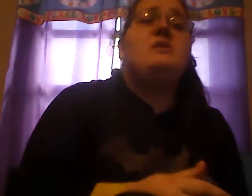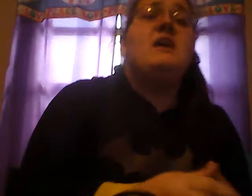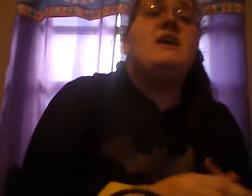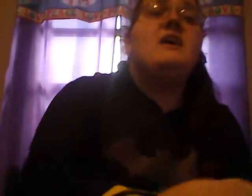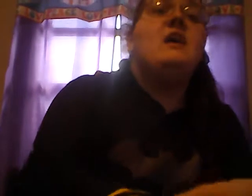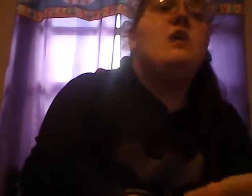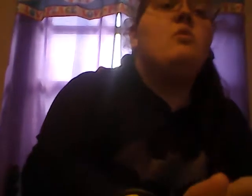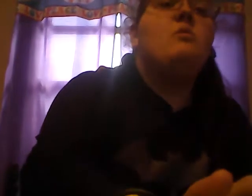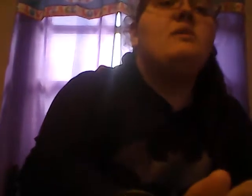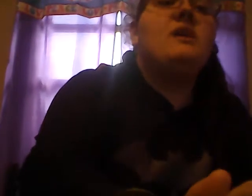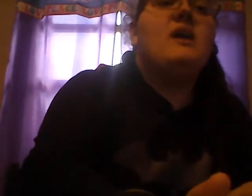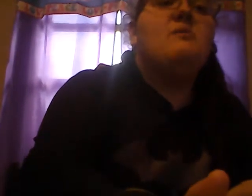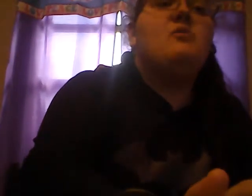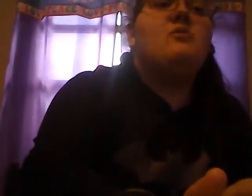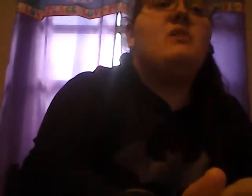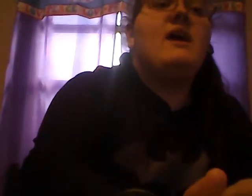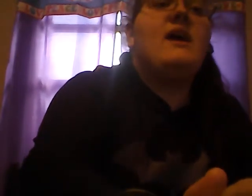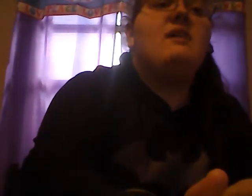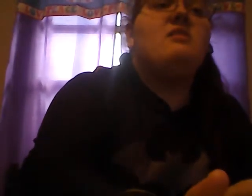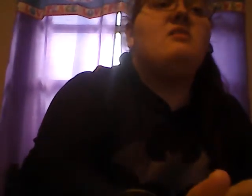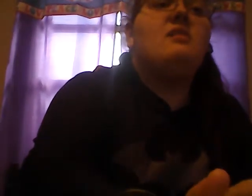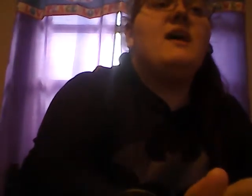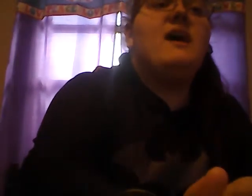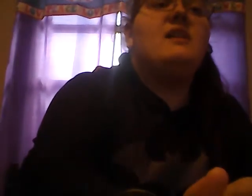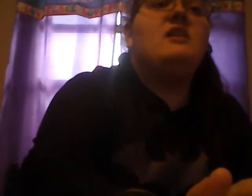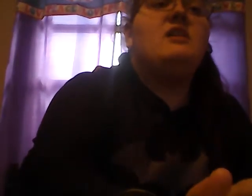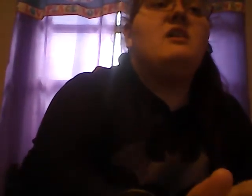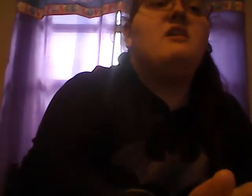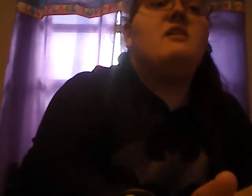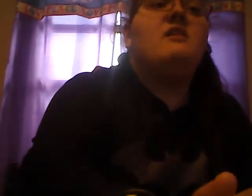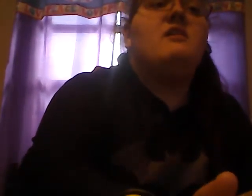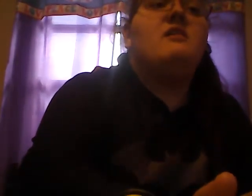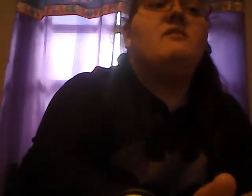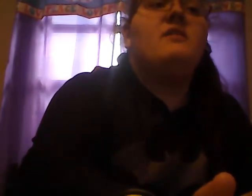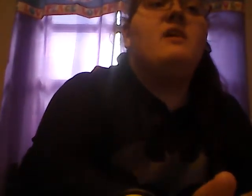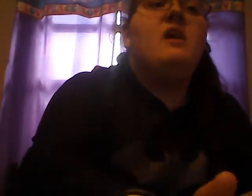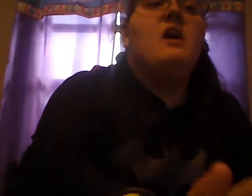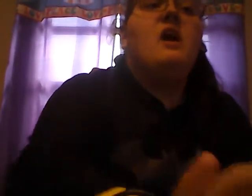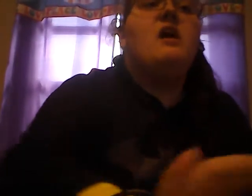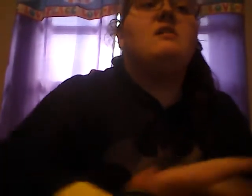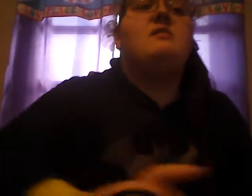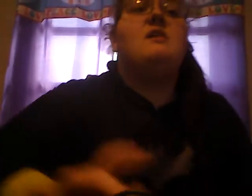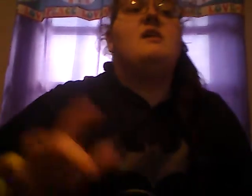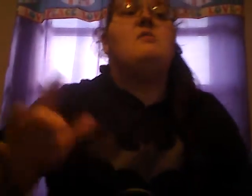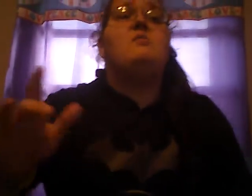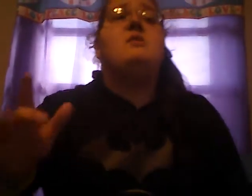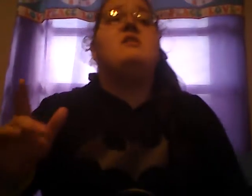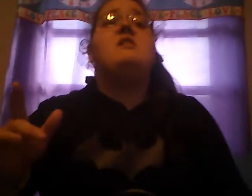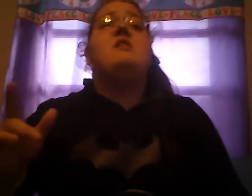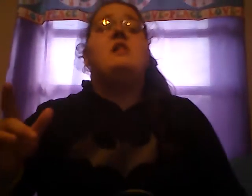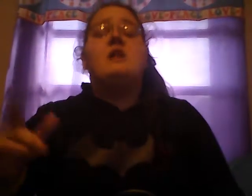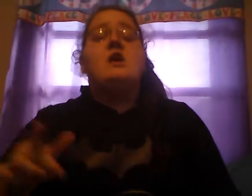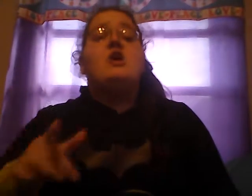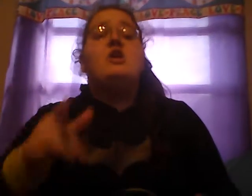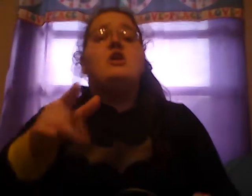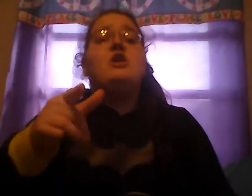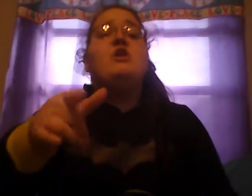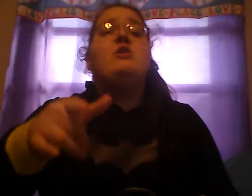day, won't be able to ask you loud enough. I'll say, will you